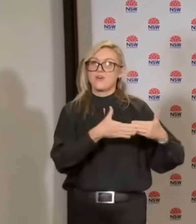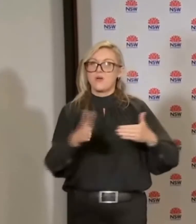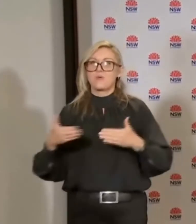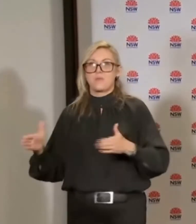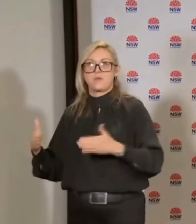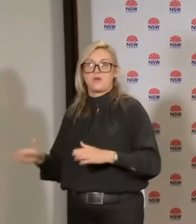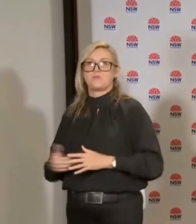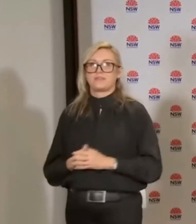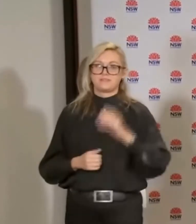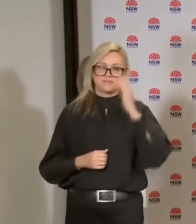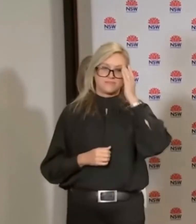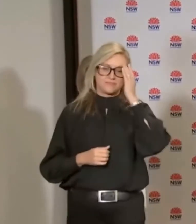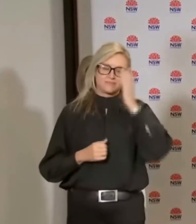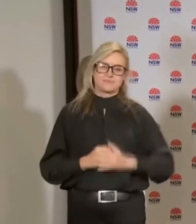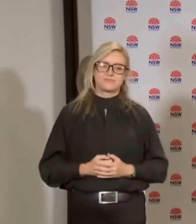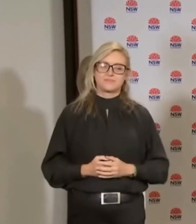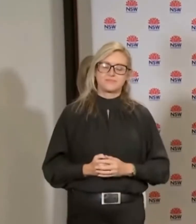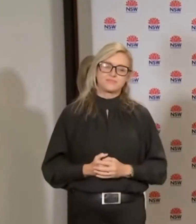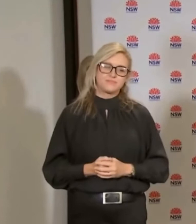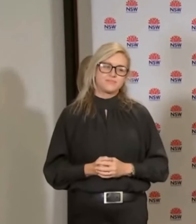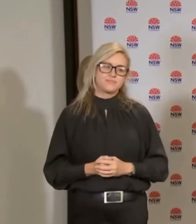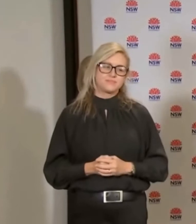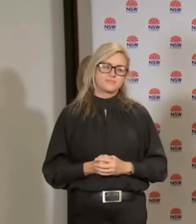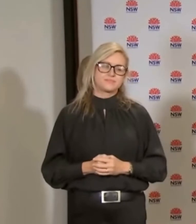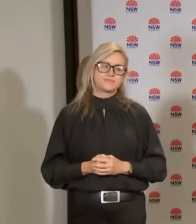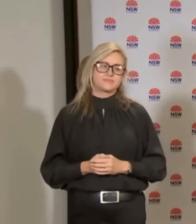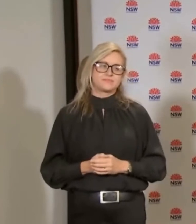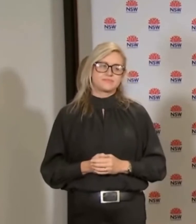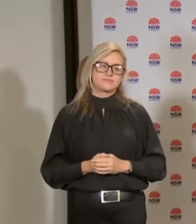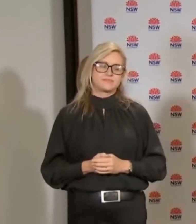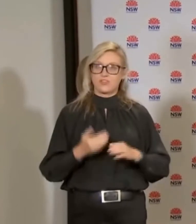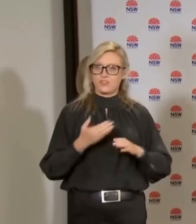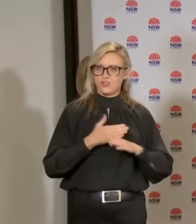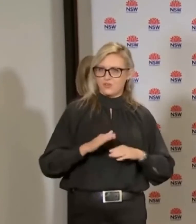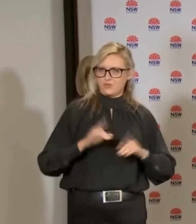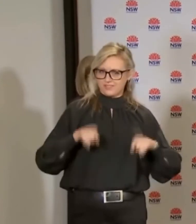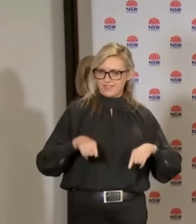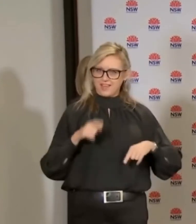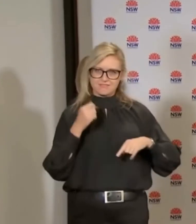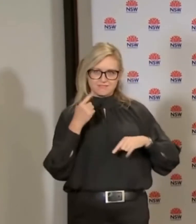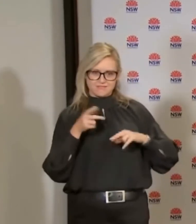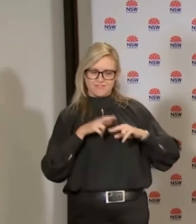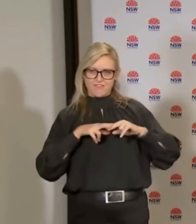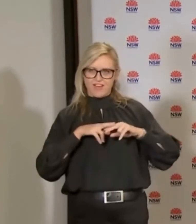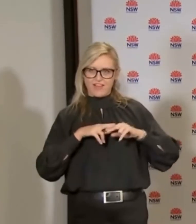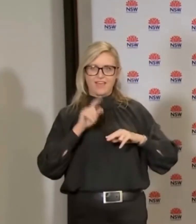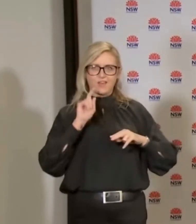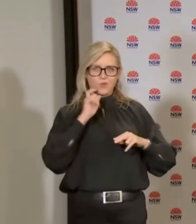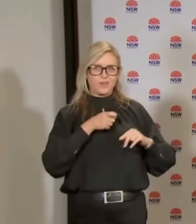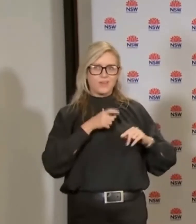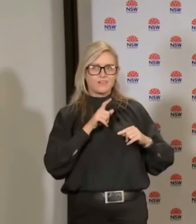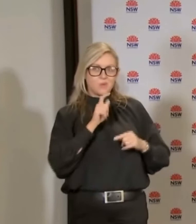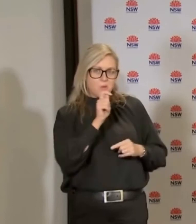state certainly leading the way. The easing of these restrictions, I think, very much gets us back to